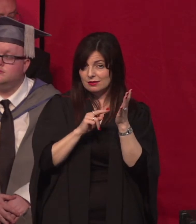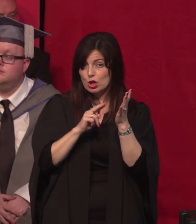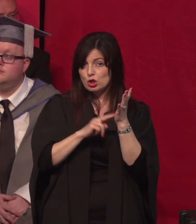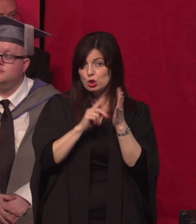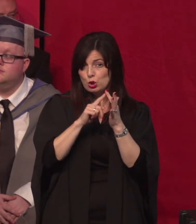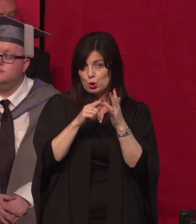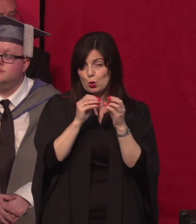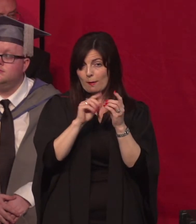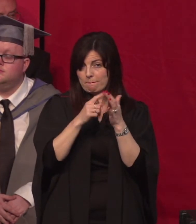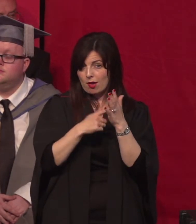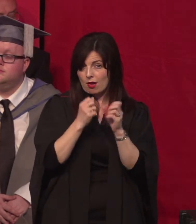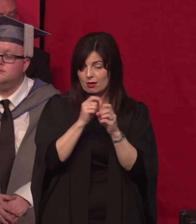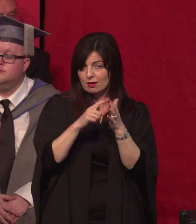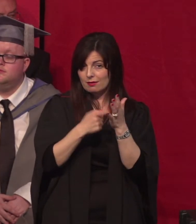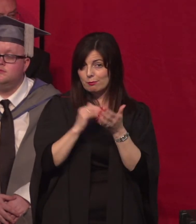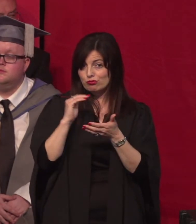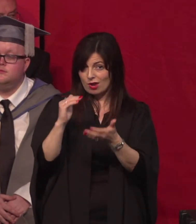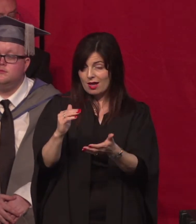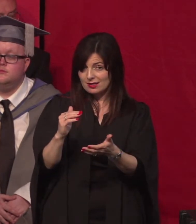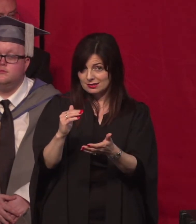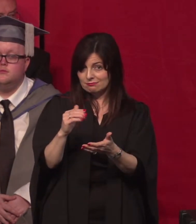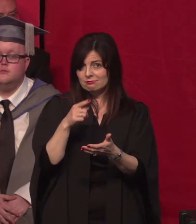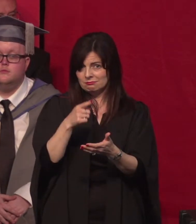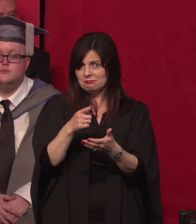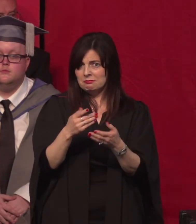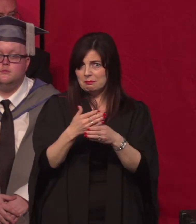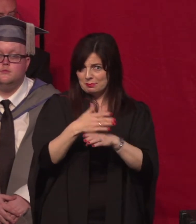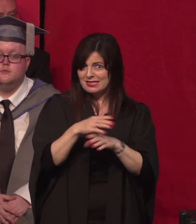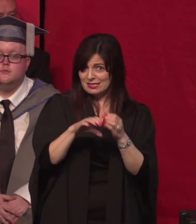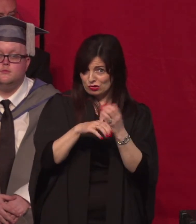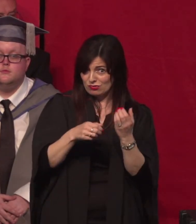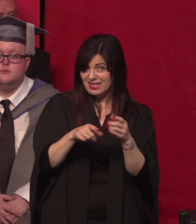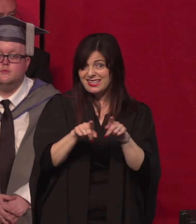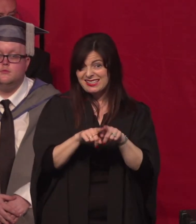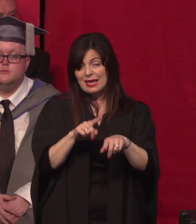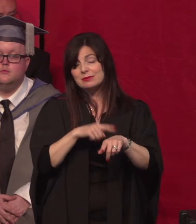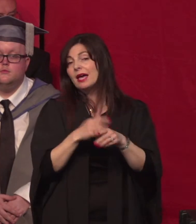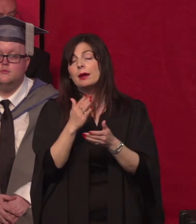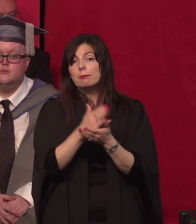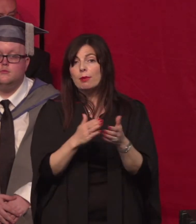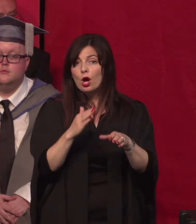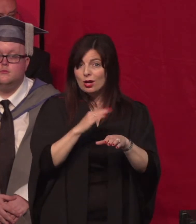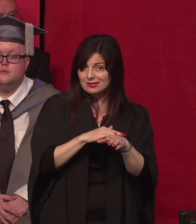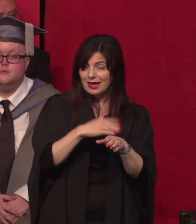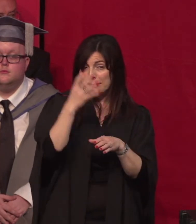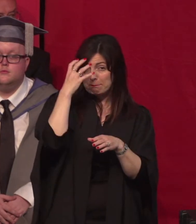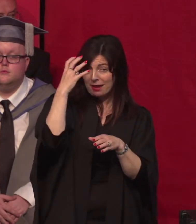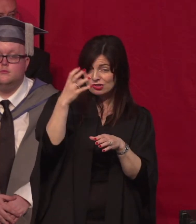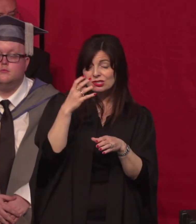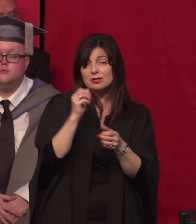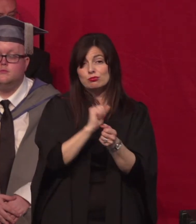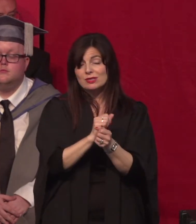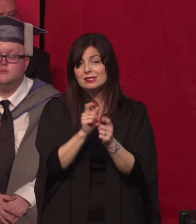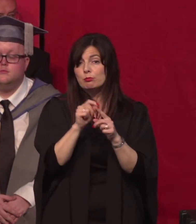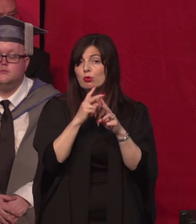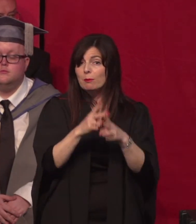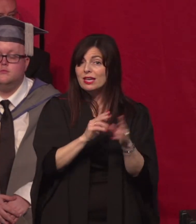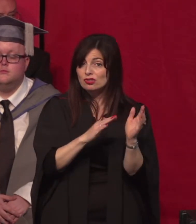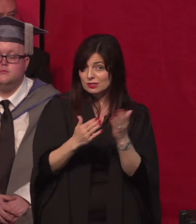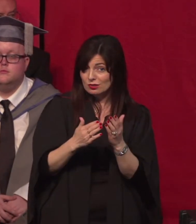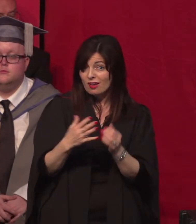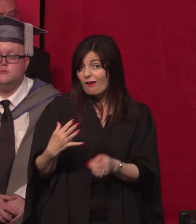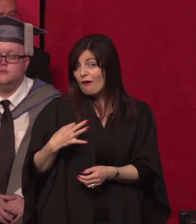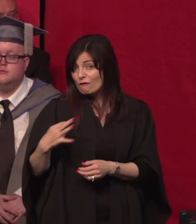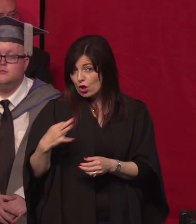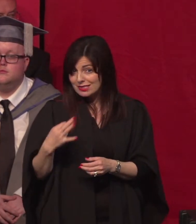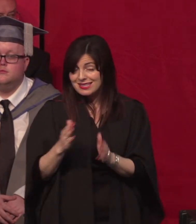career. Alongside his busy degree, Ryan has worked part-time for Her Majesty's Prison and Probation Service and also volunteered as a